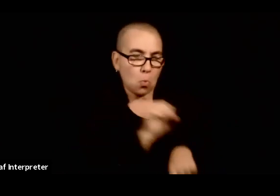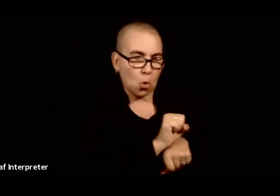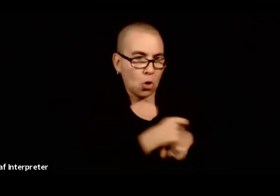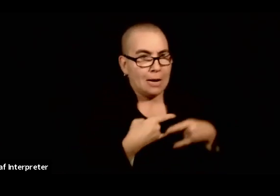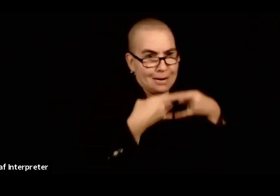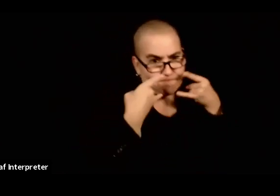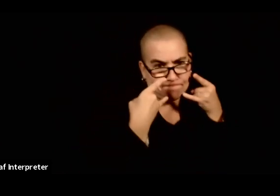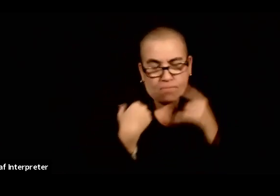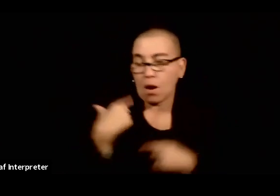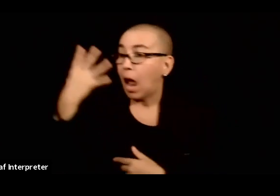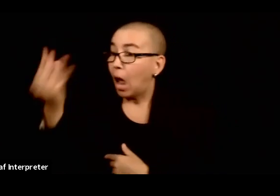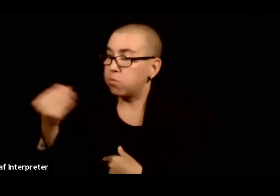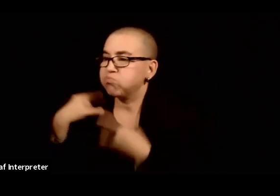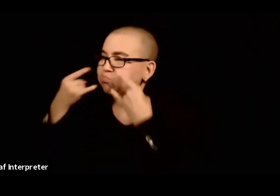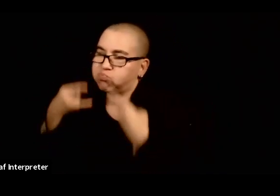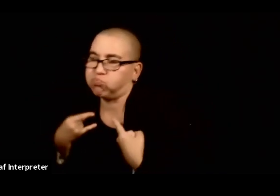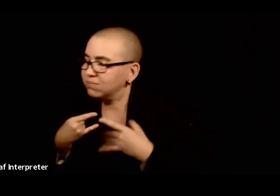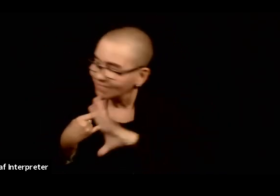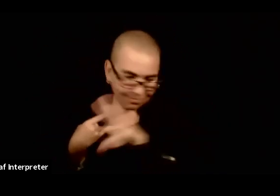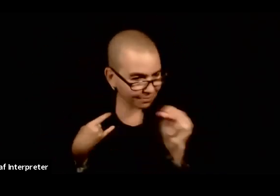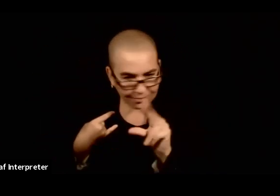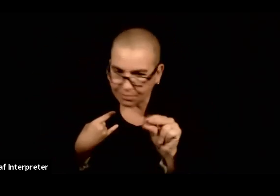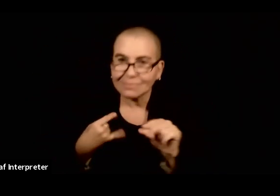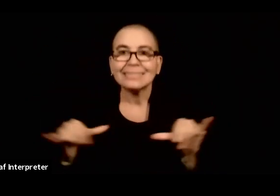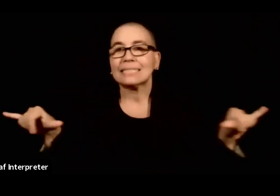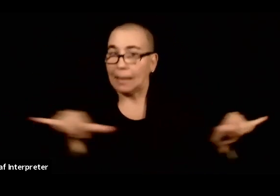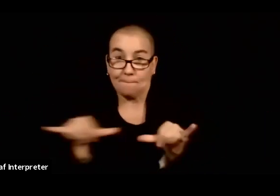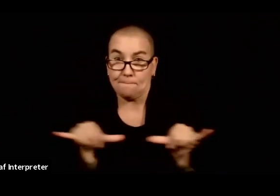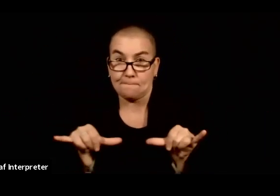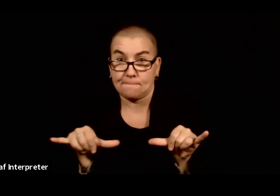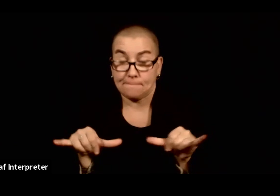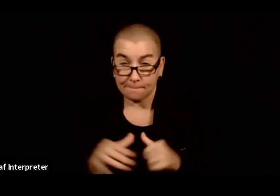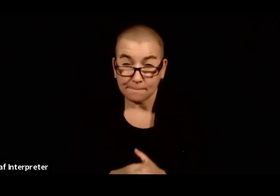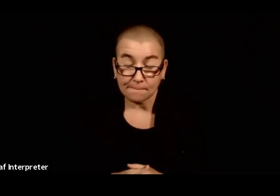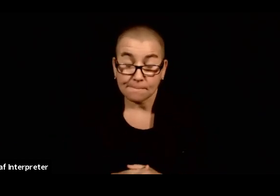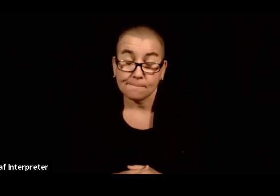Next question, Mary Devine from Pioneer Press.